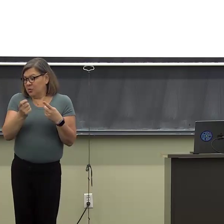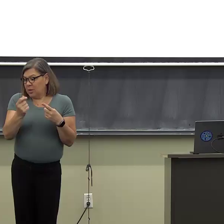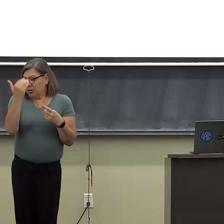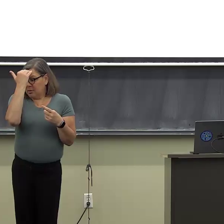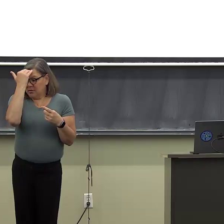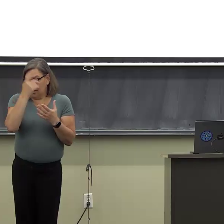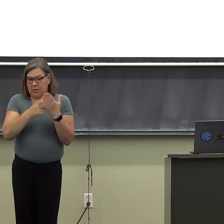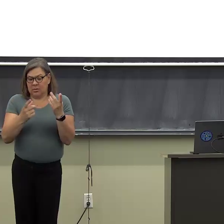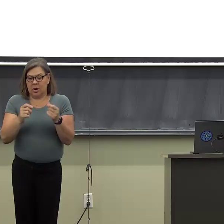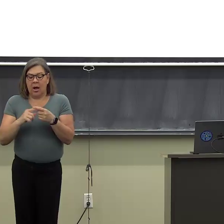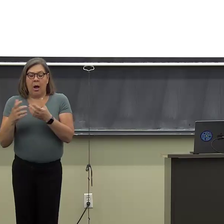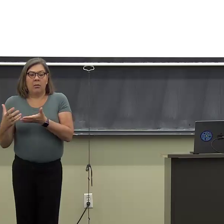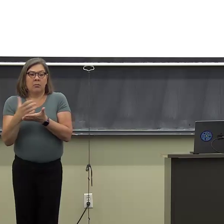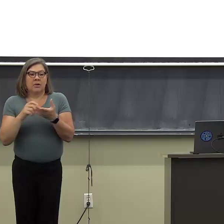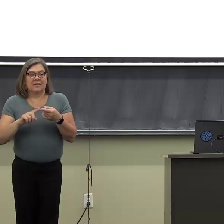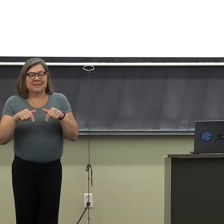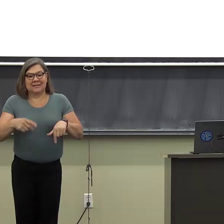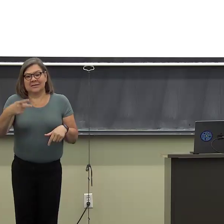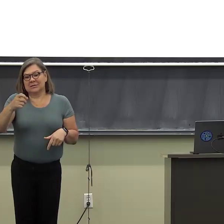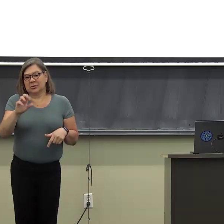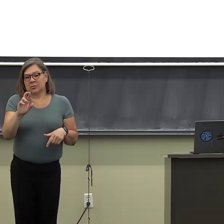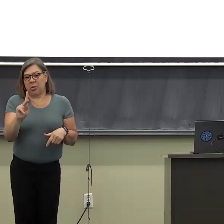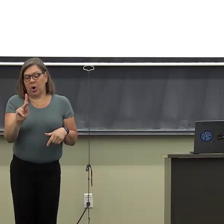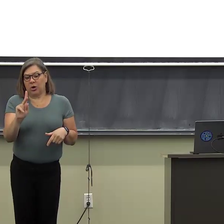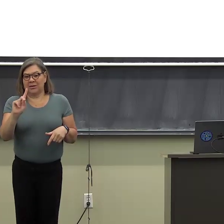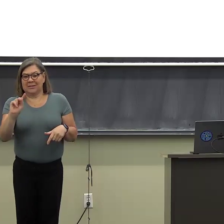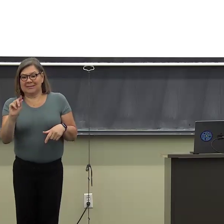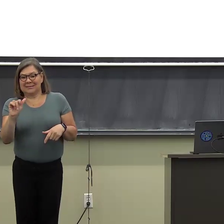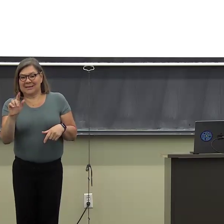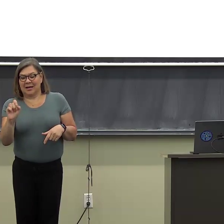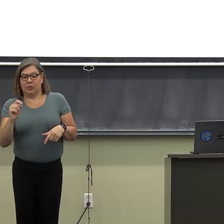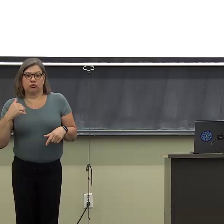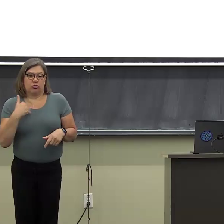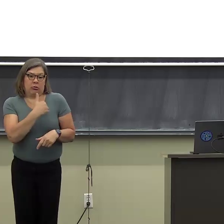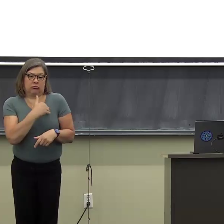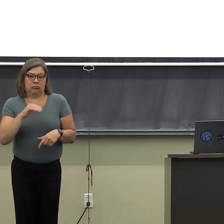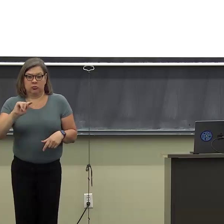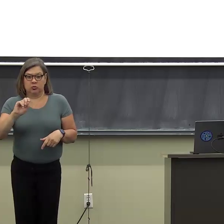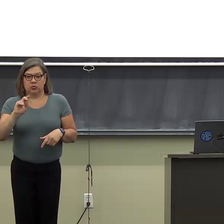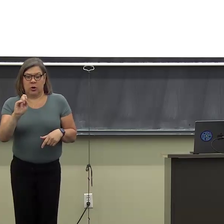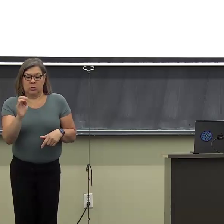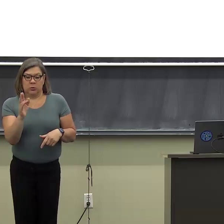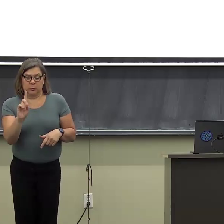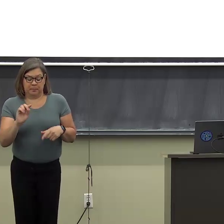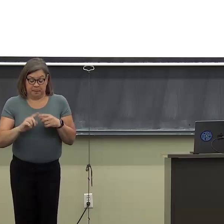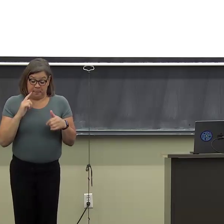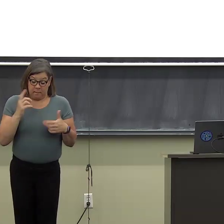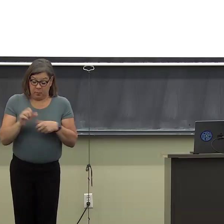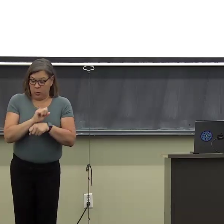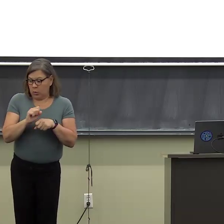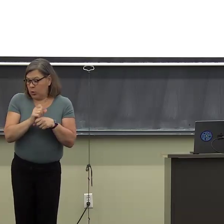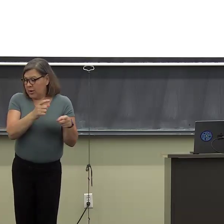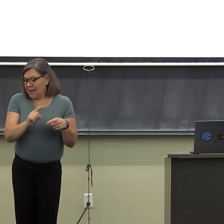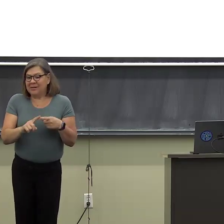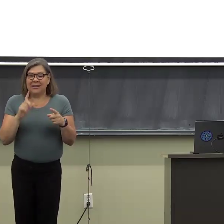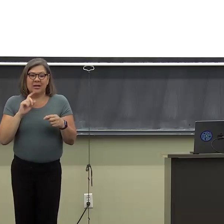I'm joining you from a neighborhood called Parkdale, which is in Toronto. I look at the work that's led me here in sort of 3